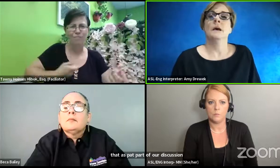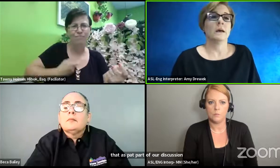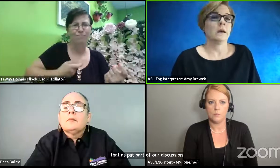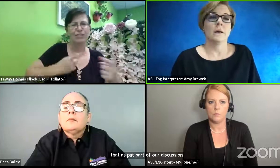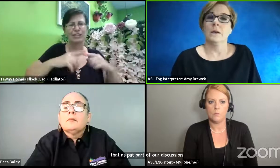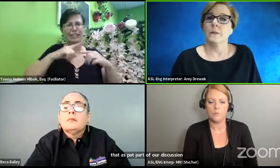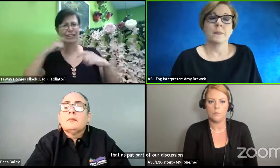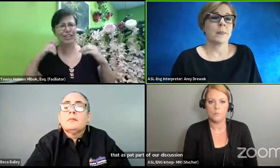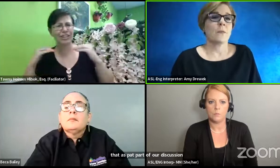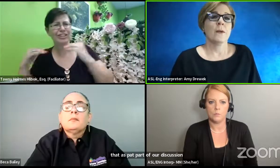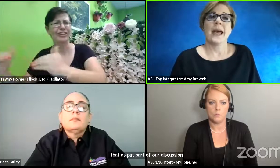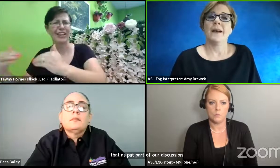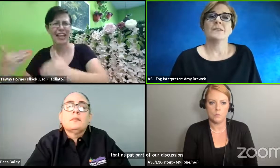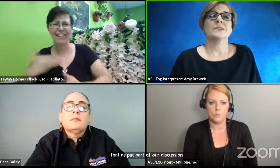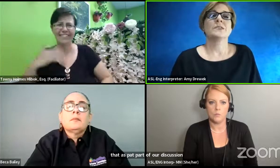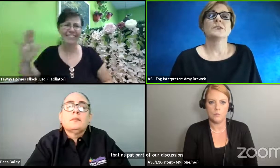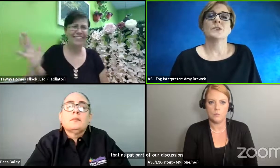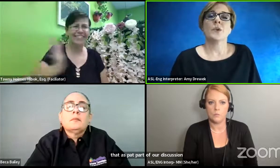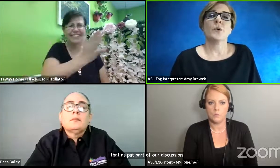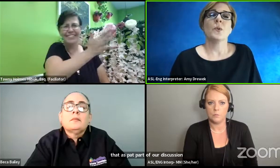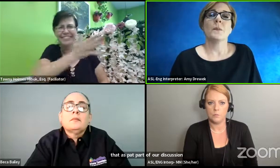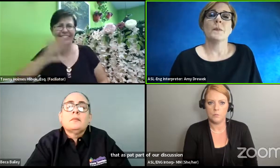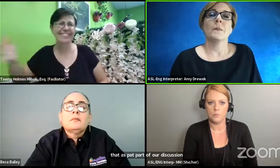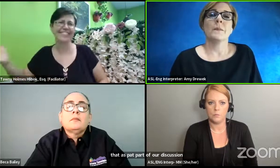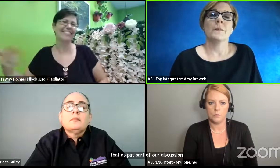pieces. We have